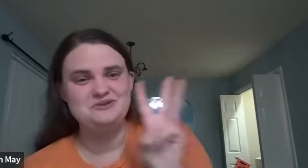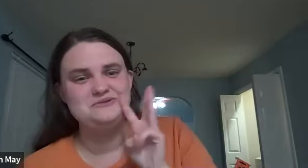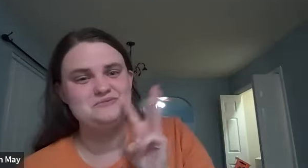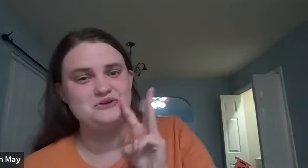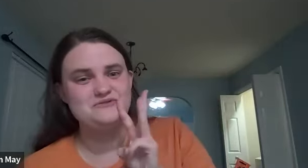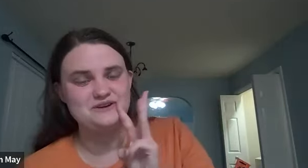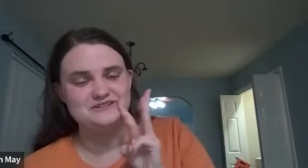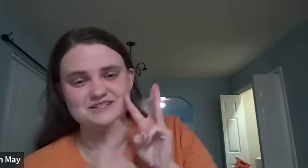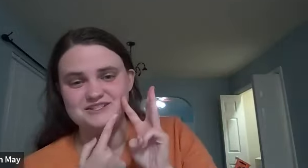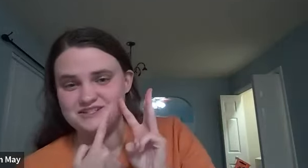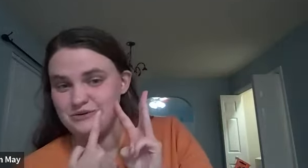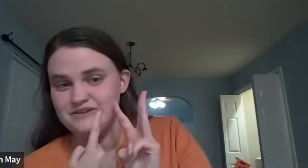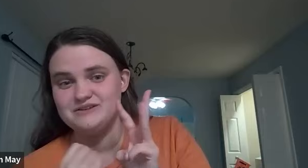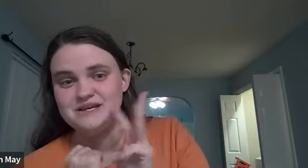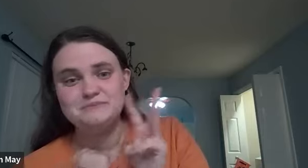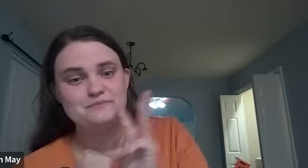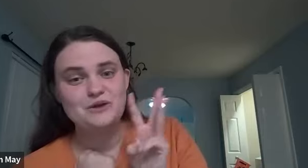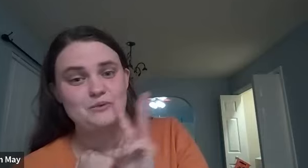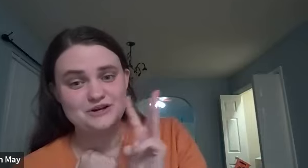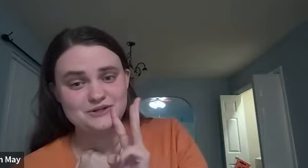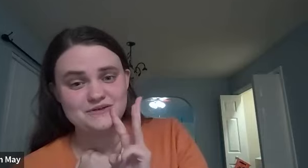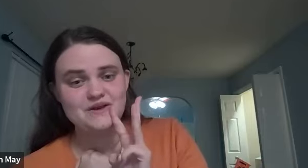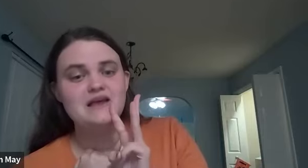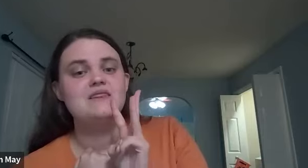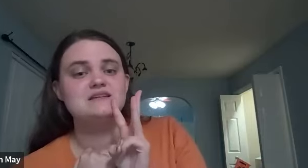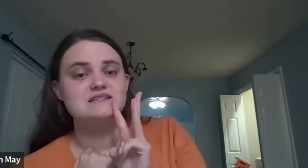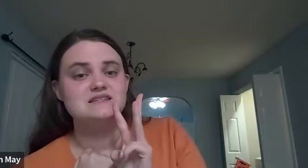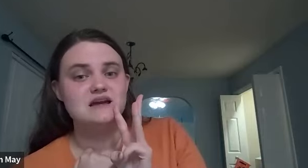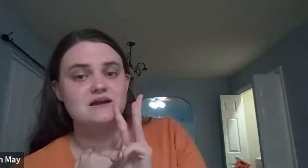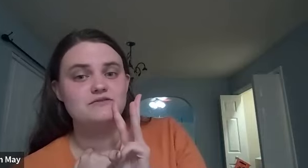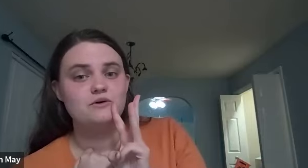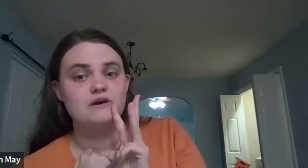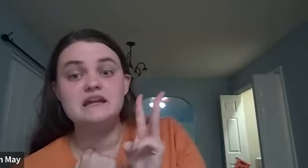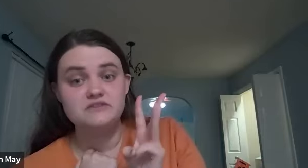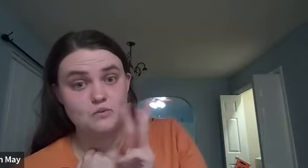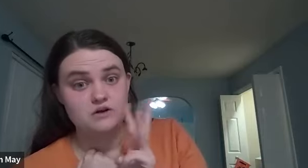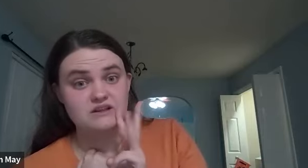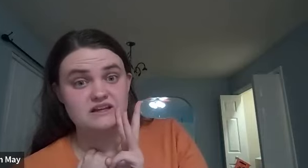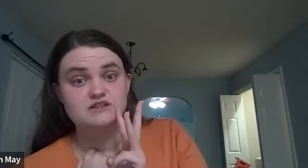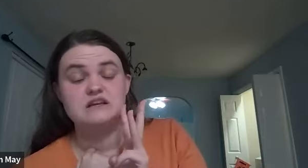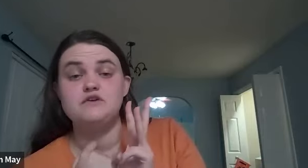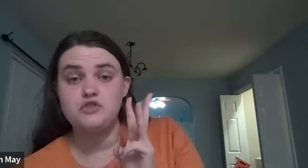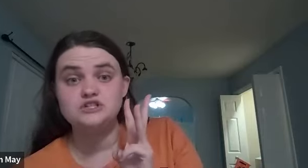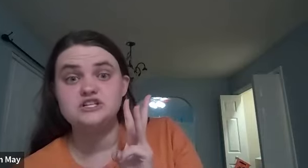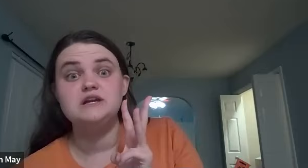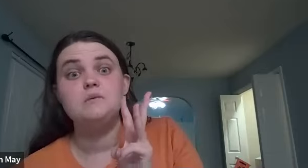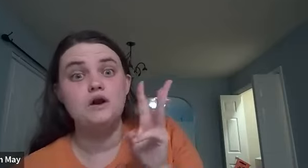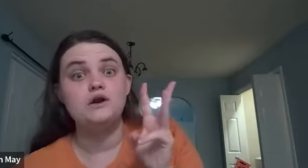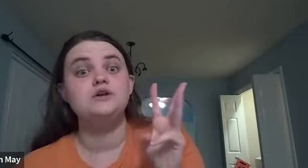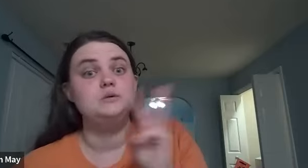W, pointer finger touches the corner of your lip, water. This is the sign for anything water related. So like if you're thirsty, you need water, you would be